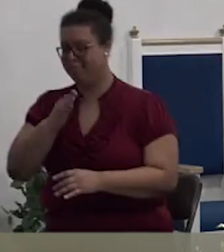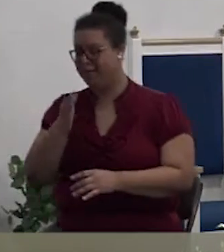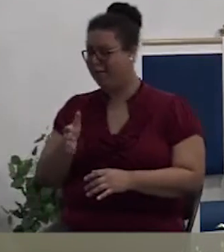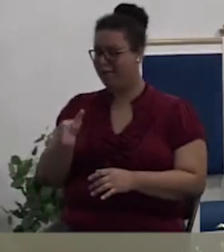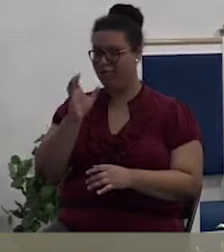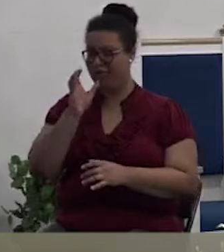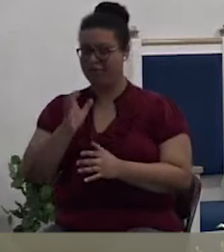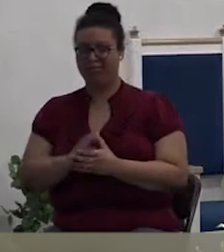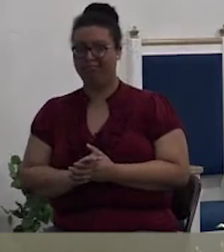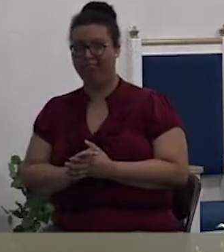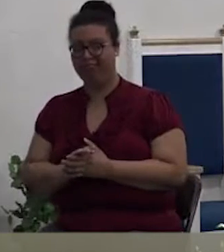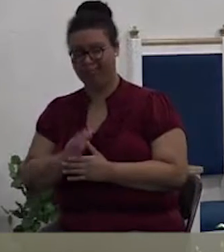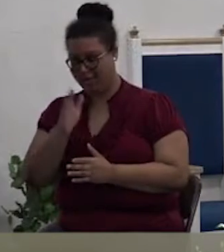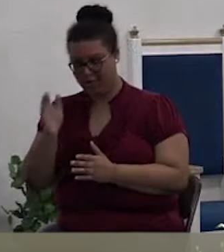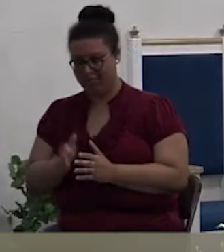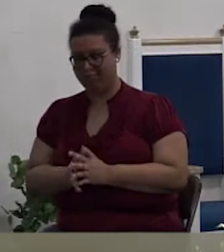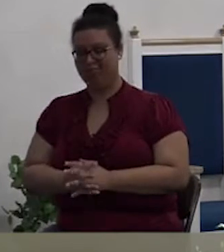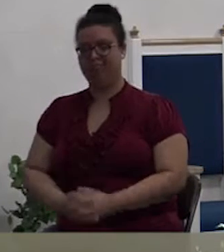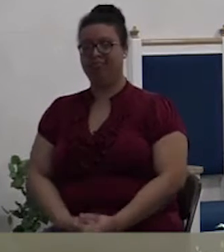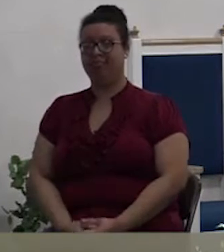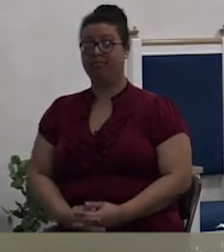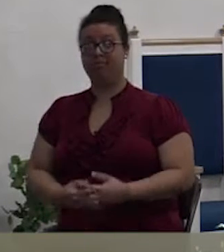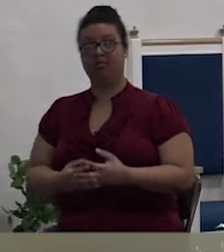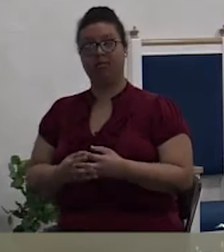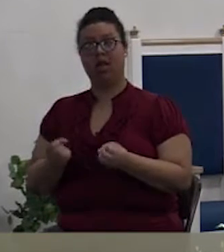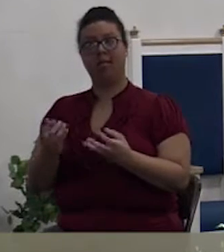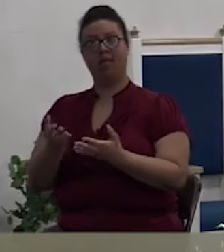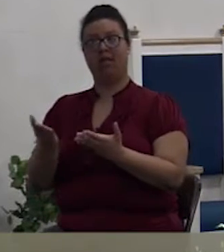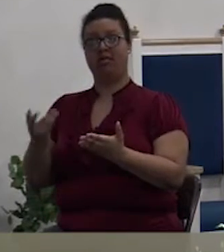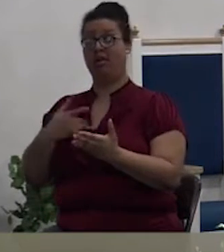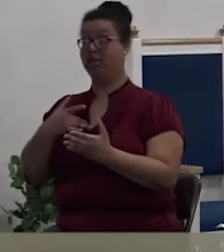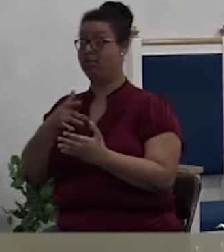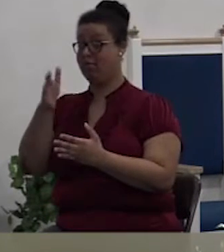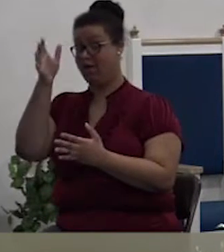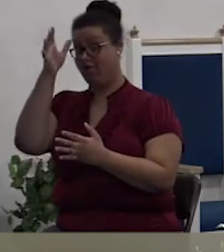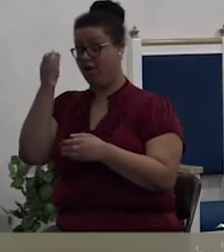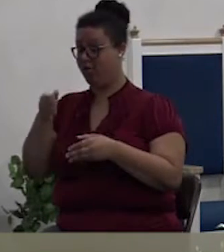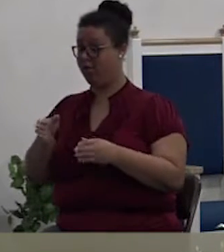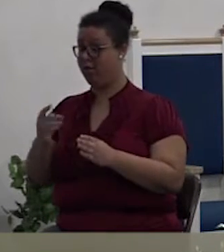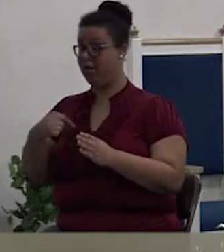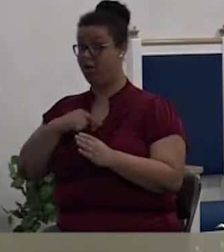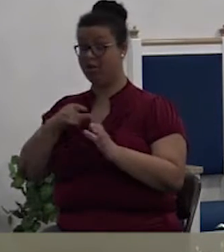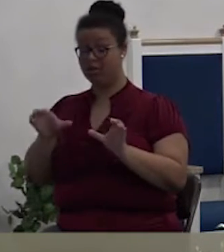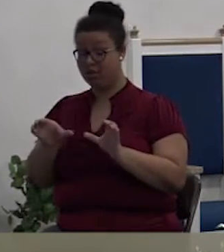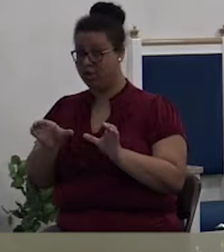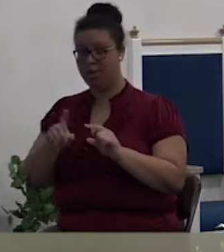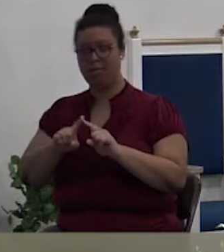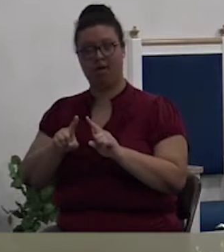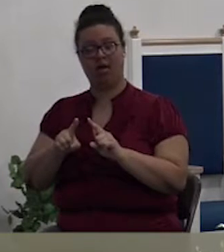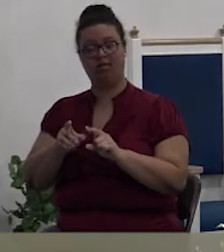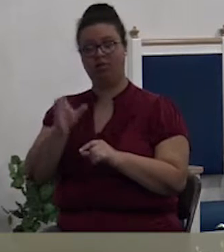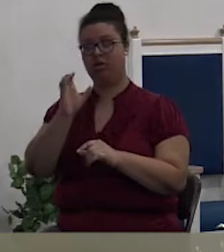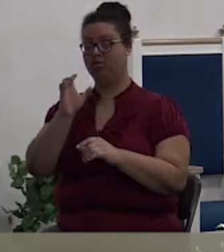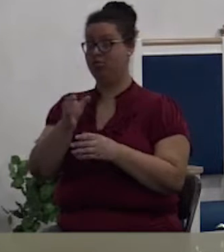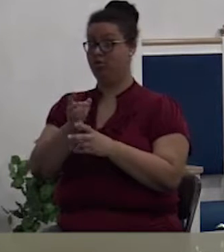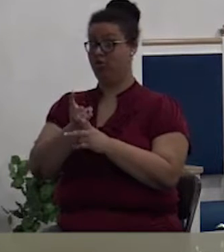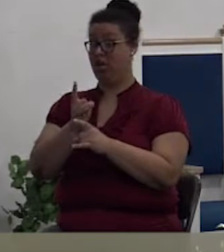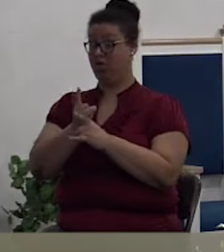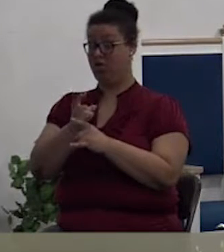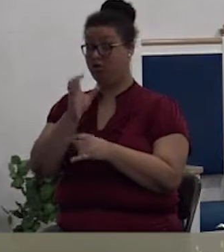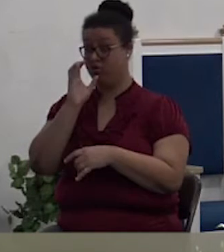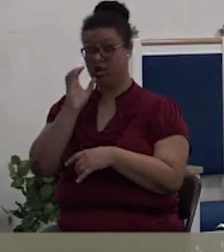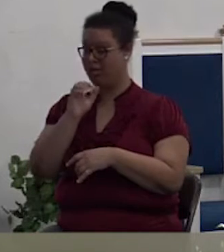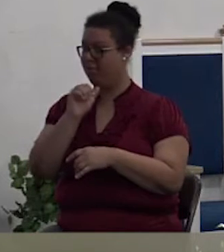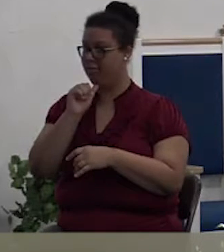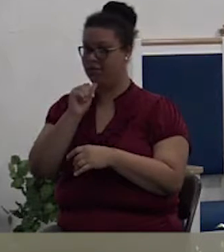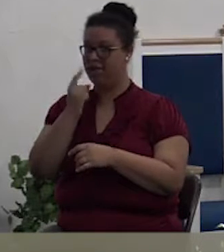I've never done that. Now, there were many things that my father allowed us to do, but drinking was not one of them that he